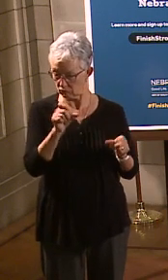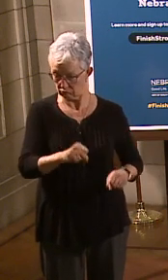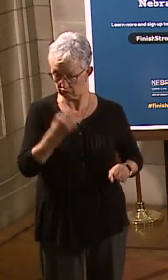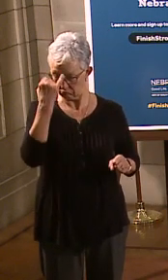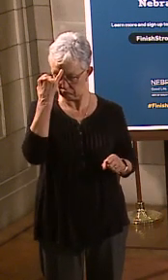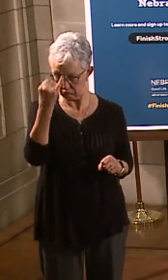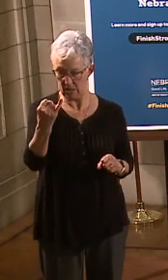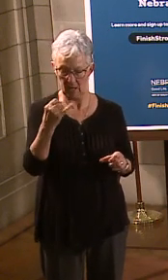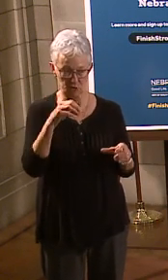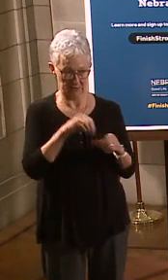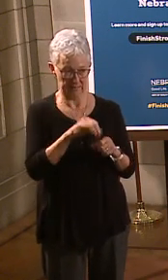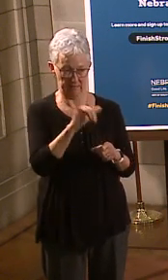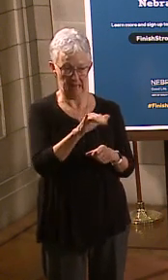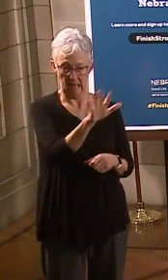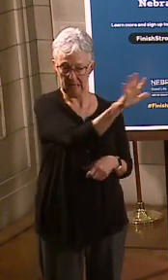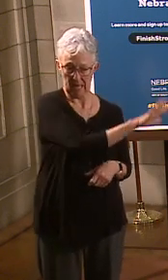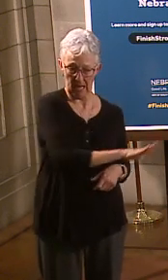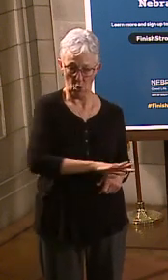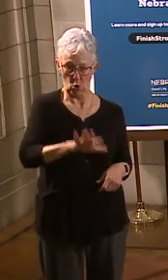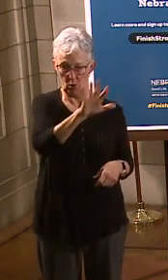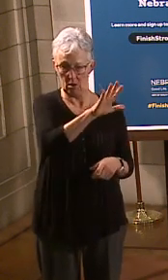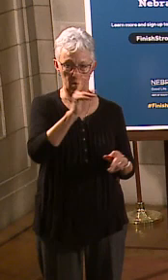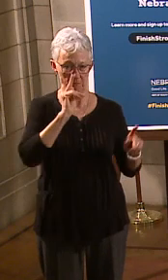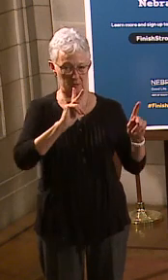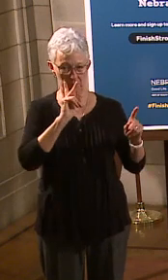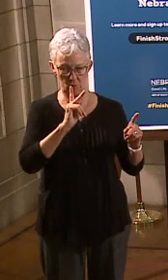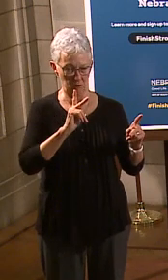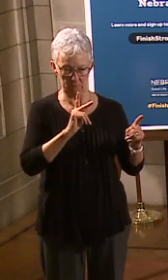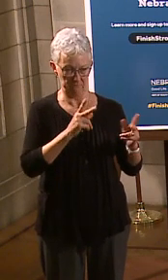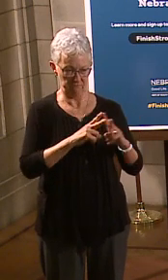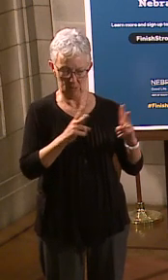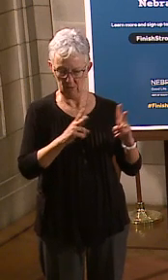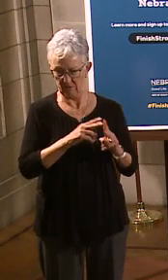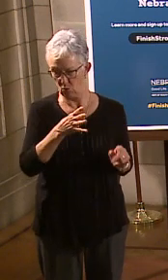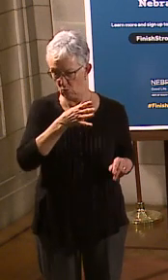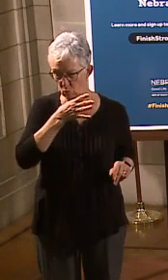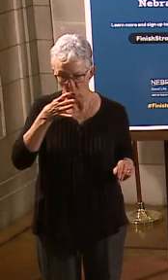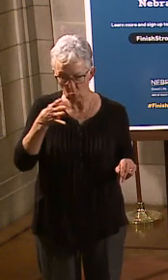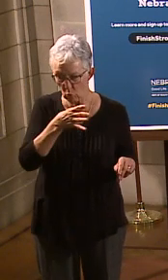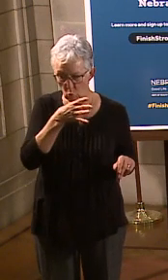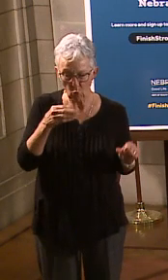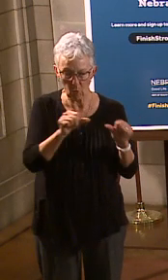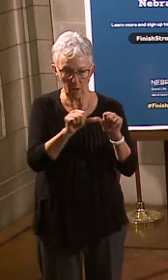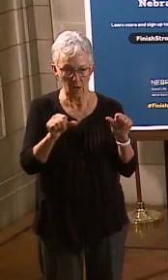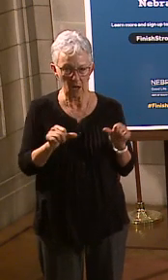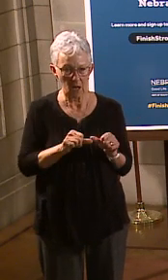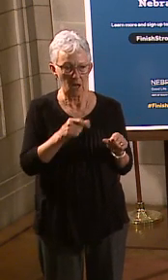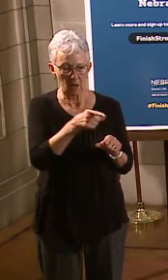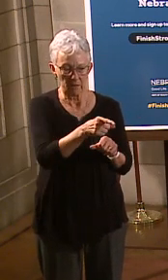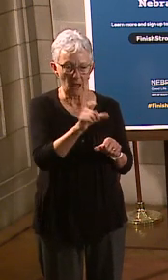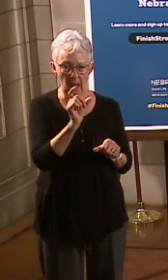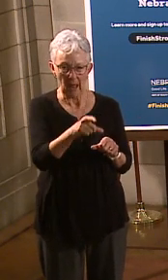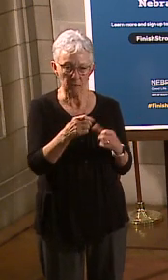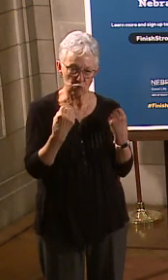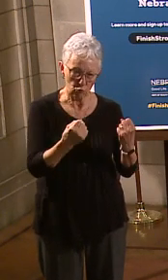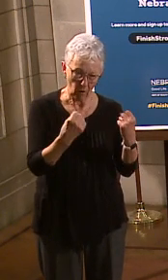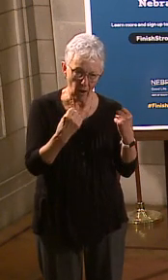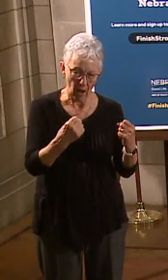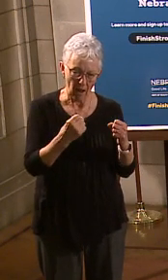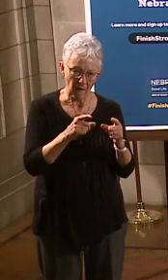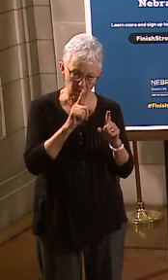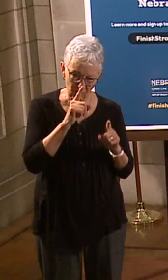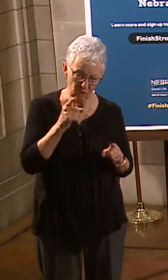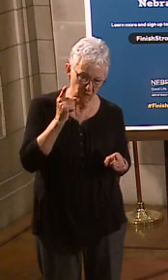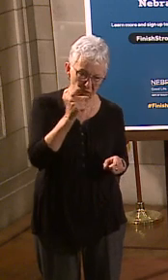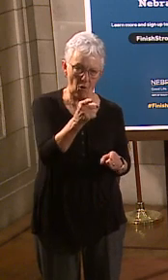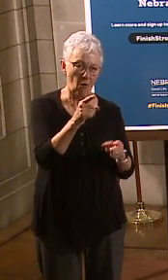in the Panhandle, you got a population that's more dispersed. It's going to be more difficult to get a vaccine than if